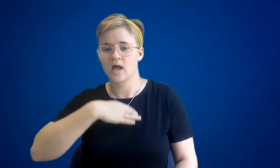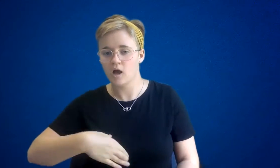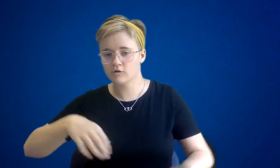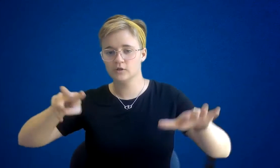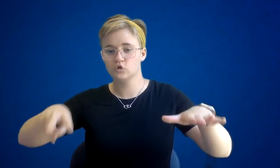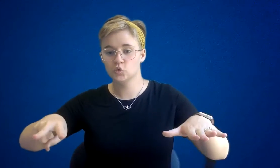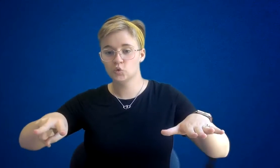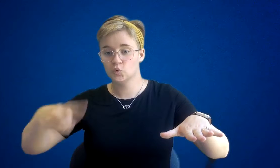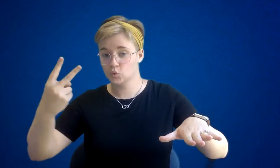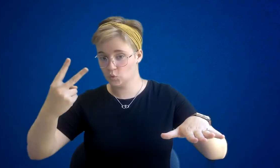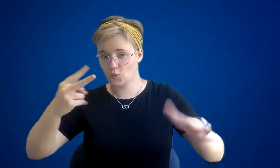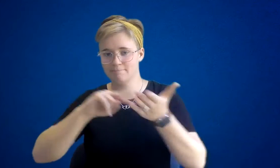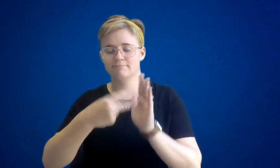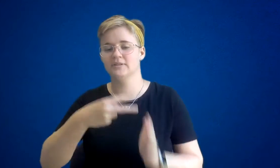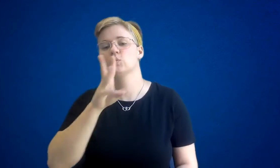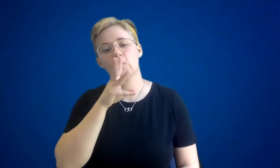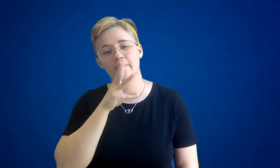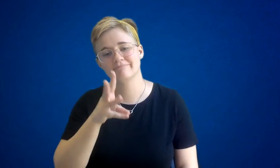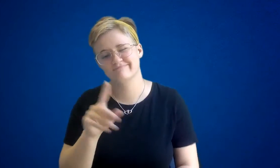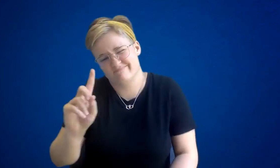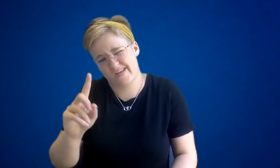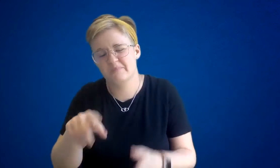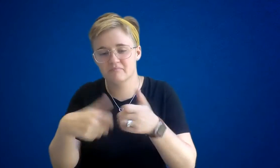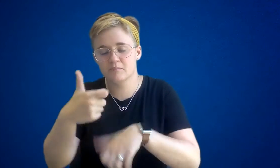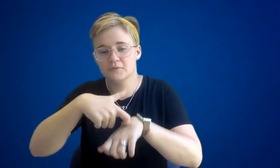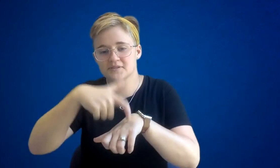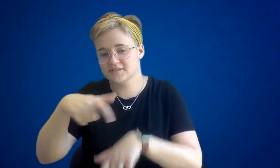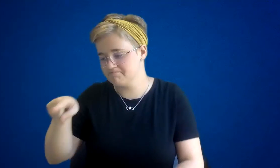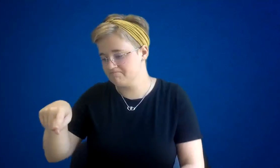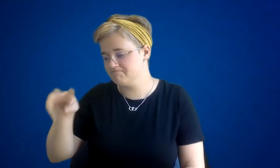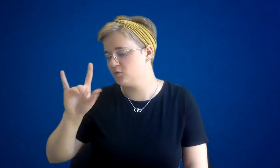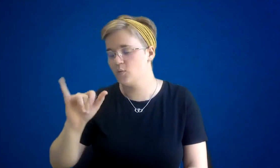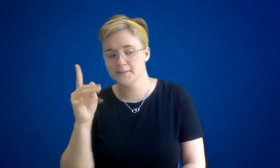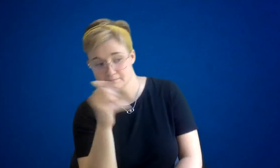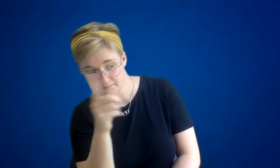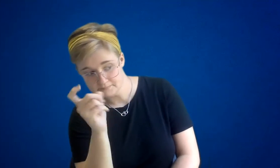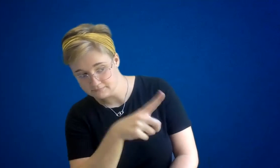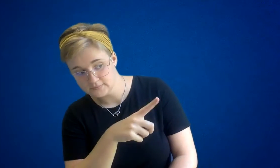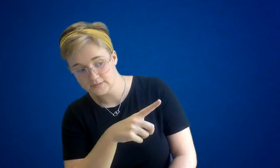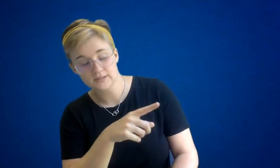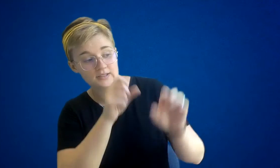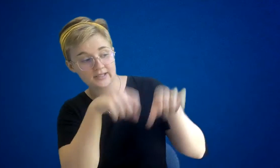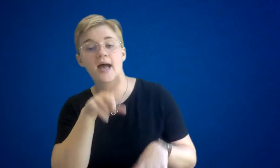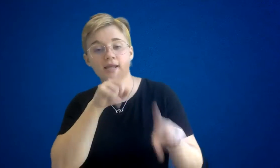water. But most of the time, Little Willie just asked questions that Grandfather could answer either yes or